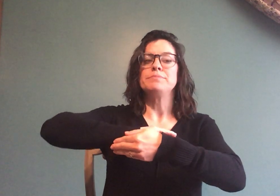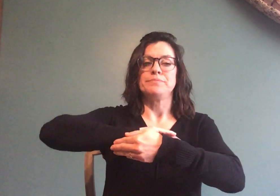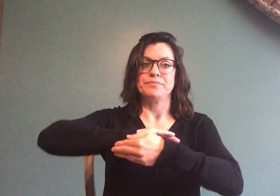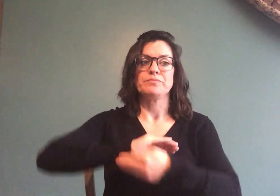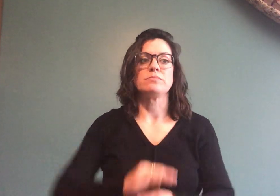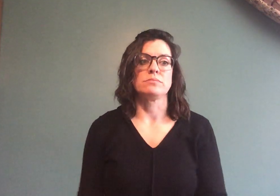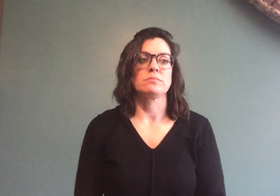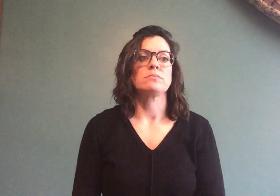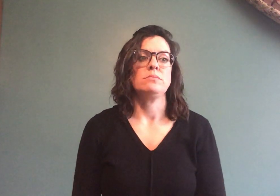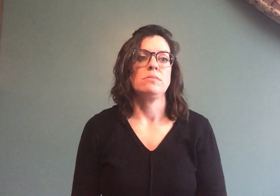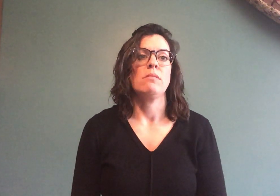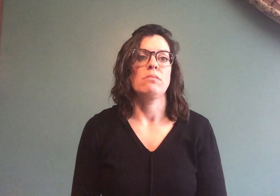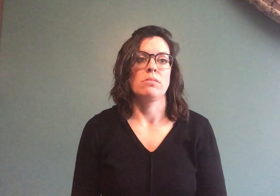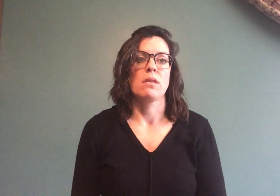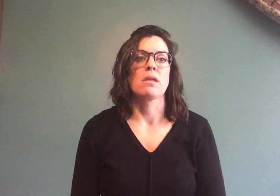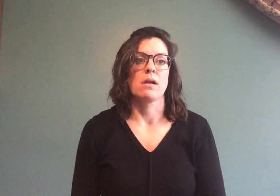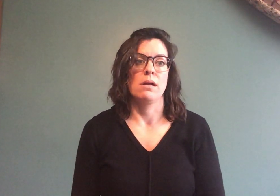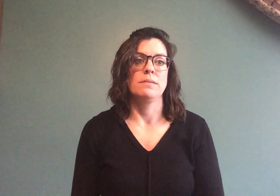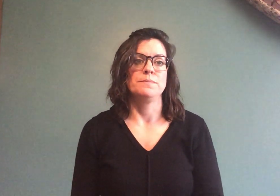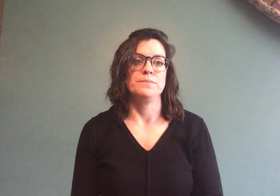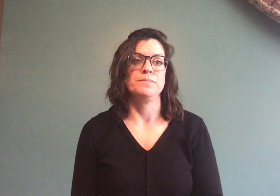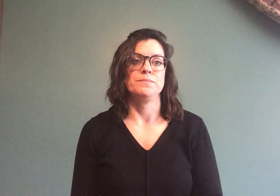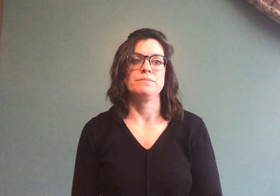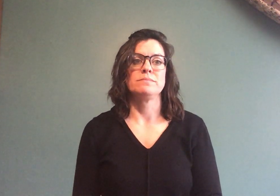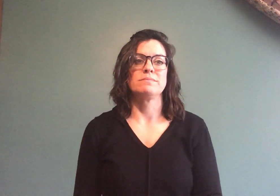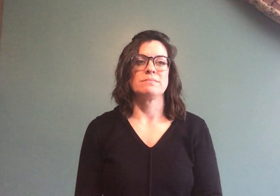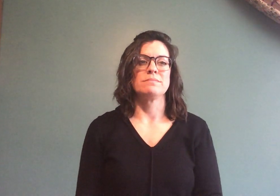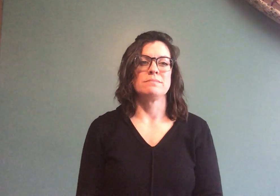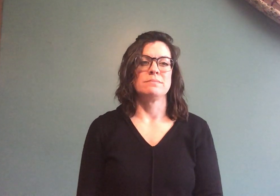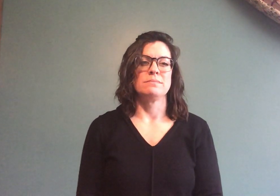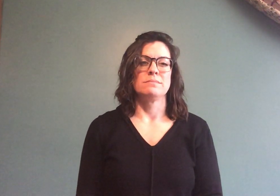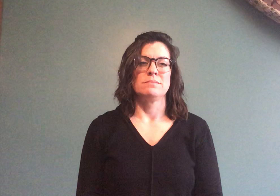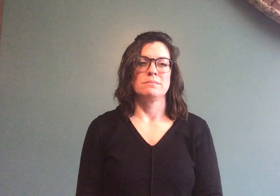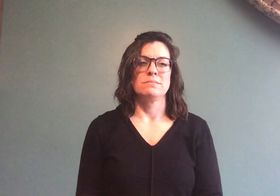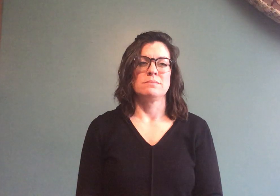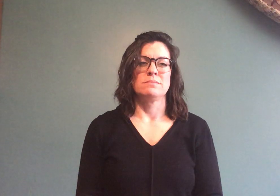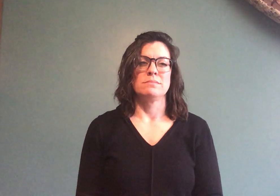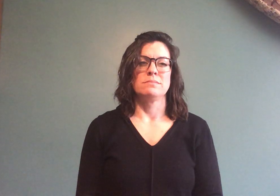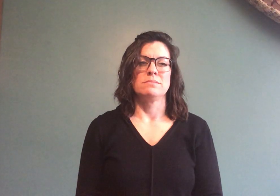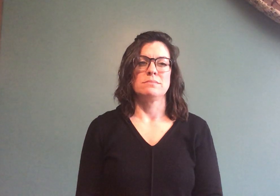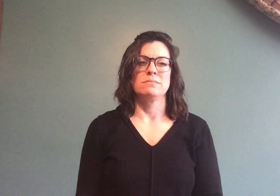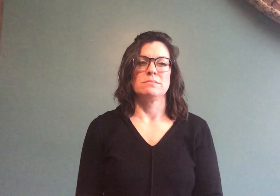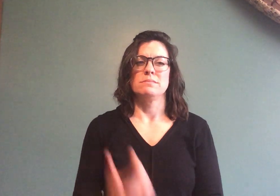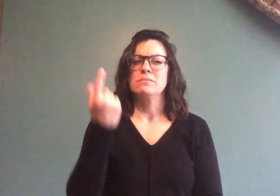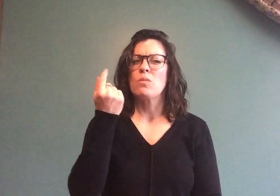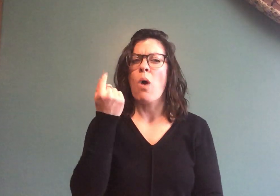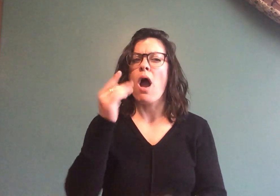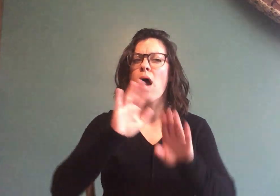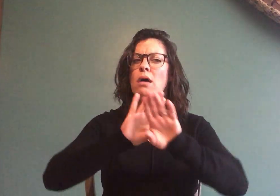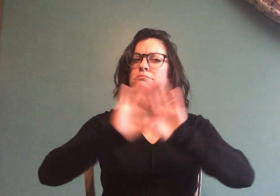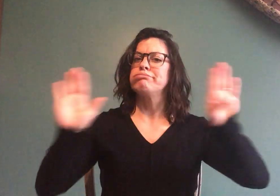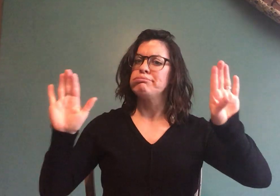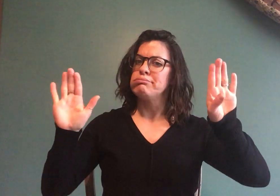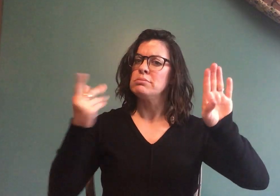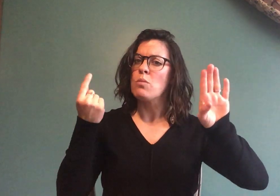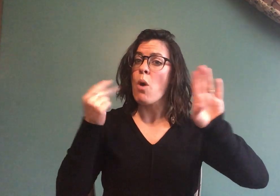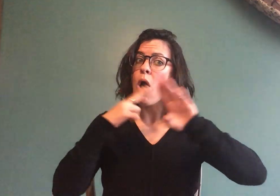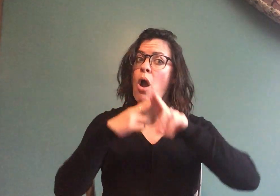that. So what is across the motor? A guard, gate, whatever you want to call it. That's fine by